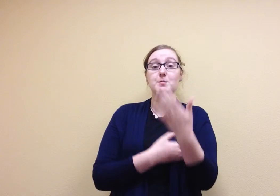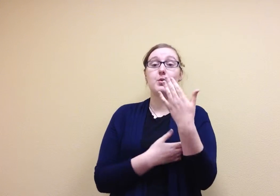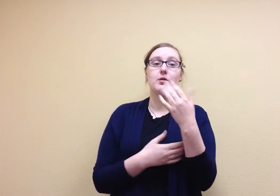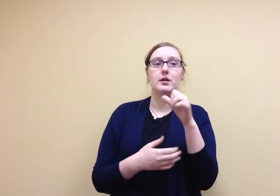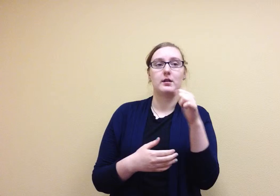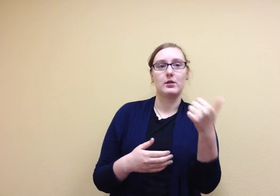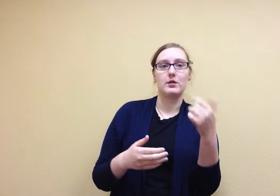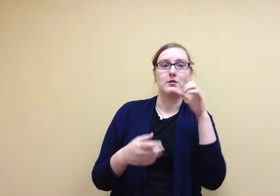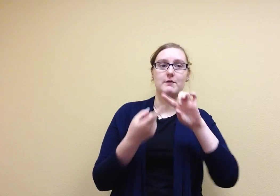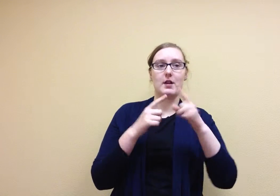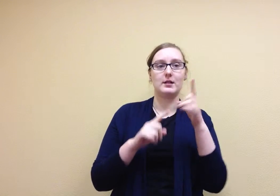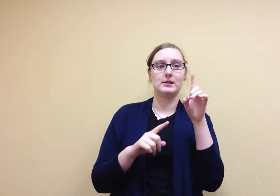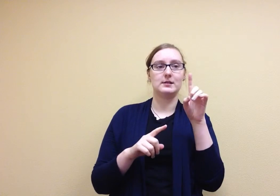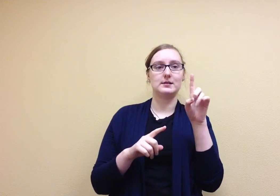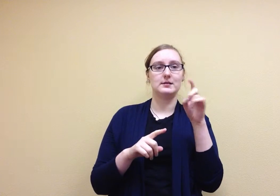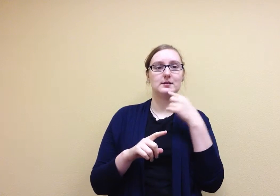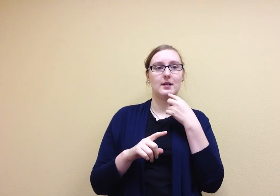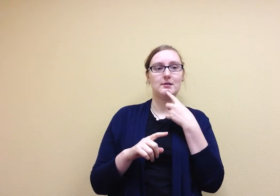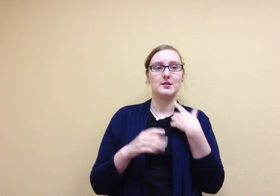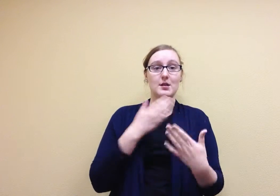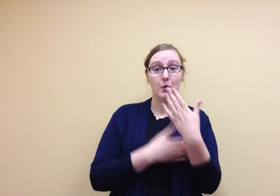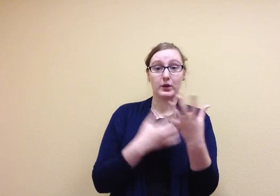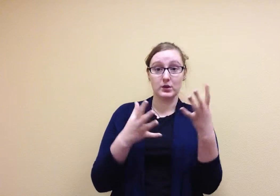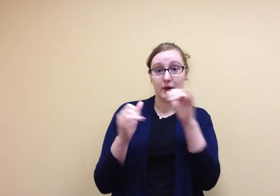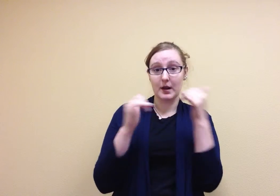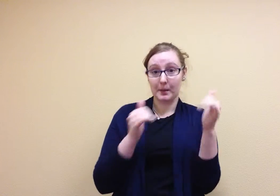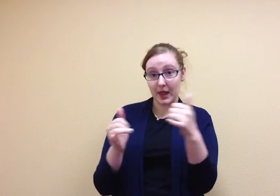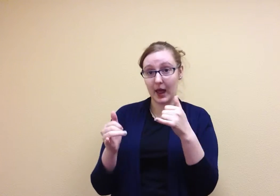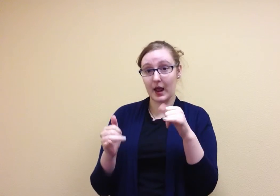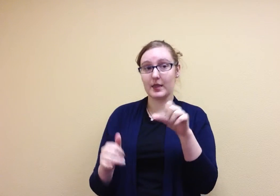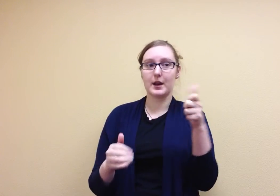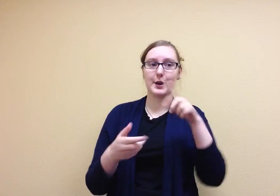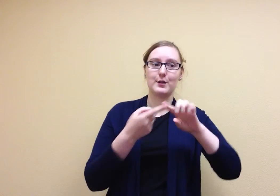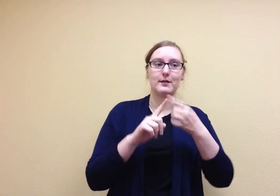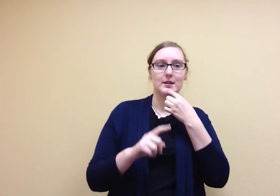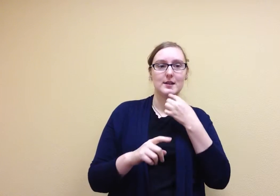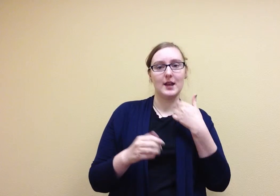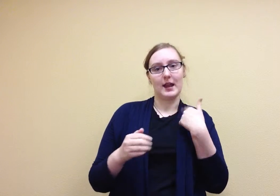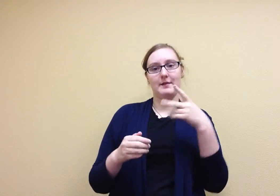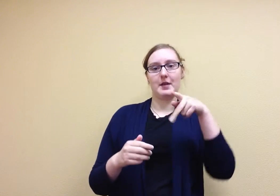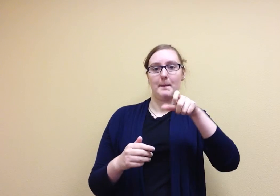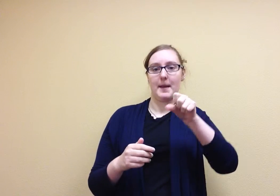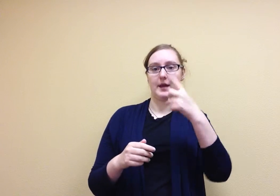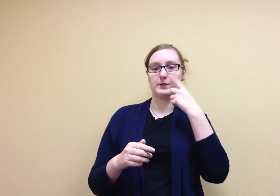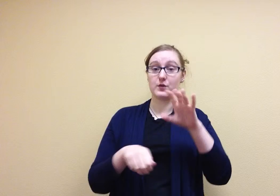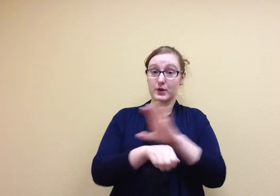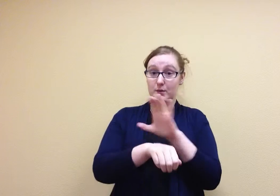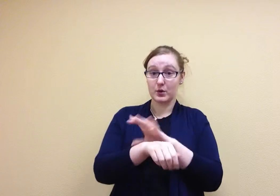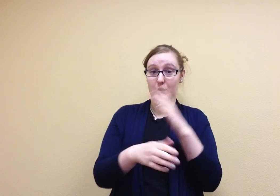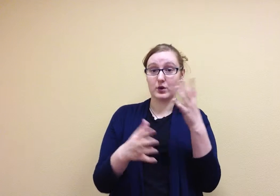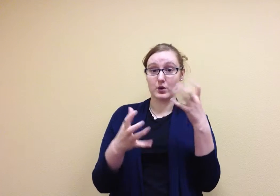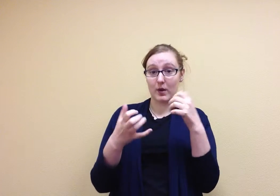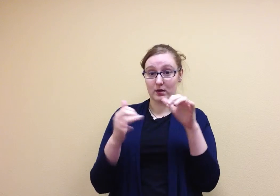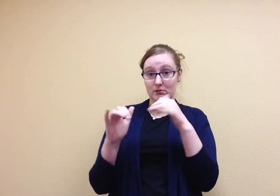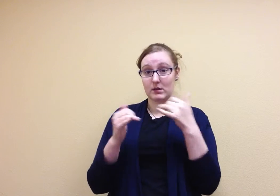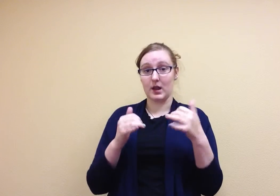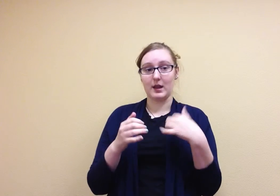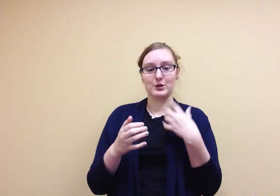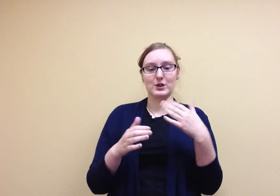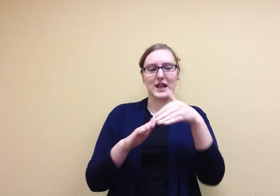another person comes up to you and says, I have the pass, I can use the computer. What are you going to do? You're being pulled both ways. That's